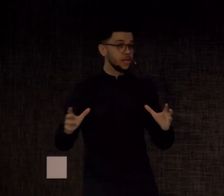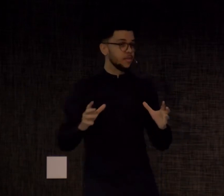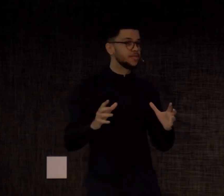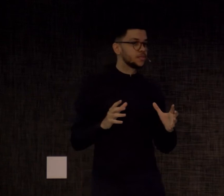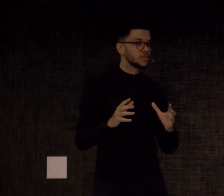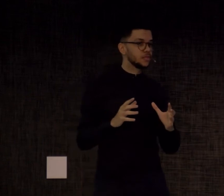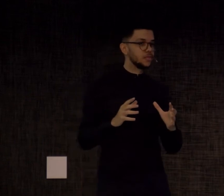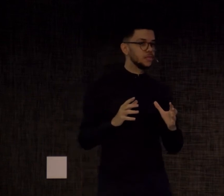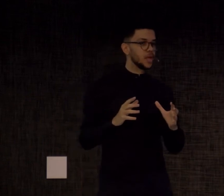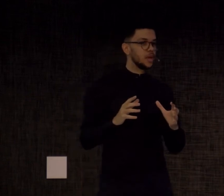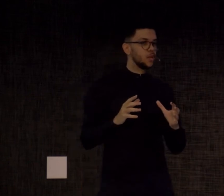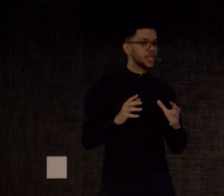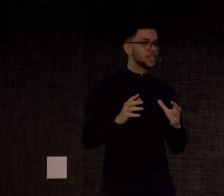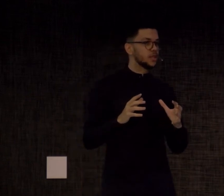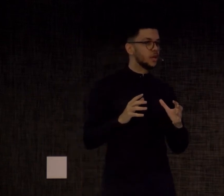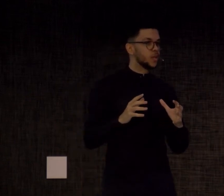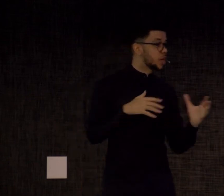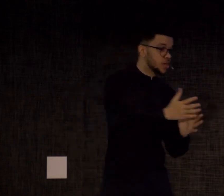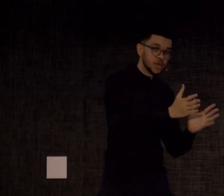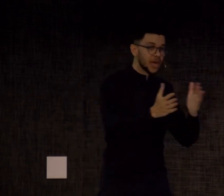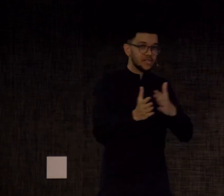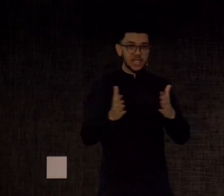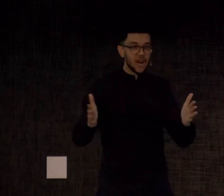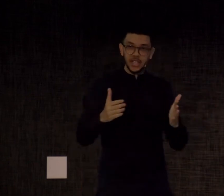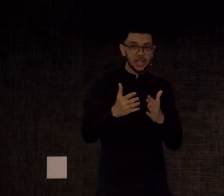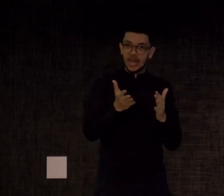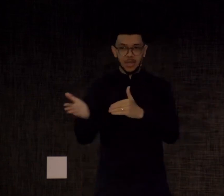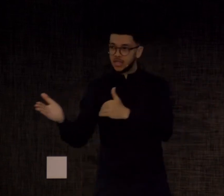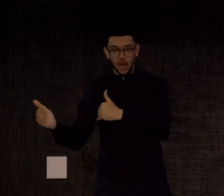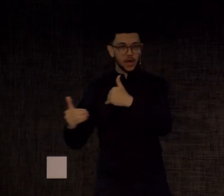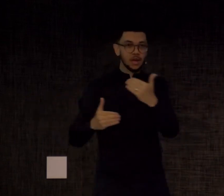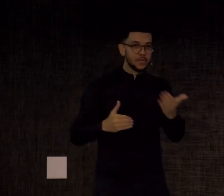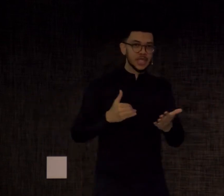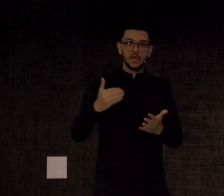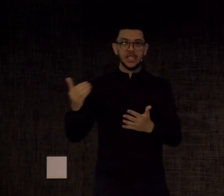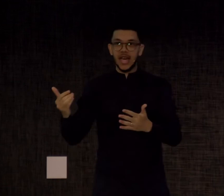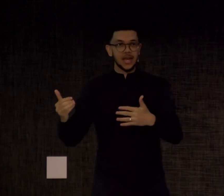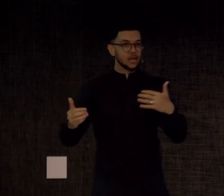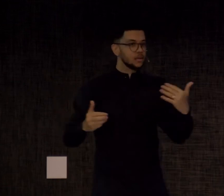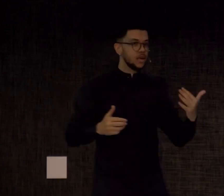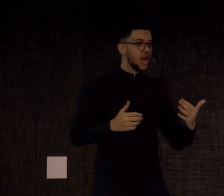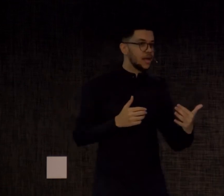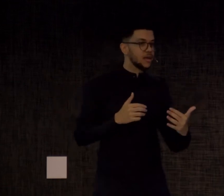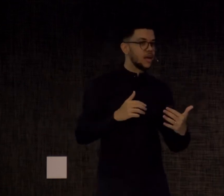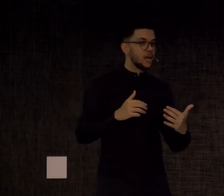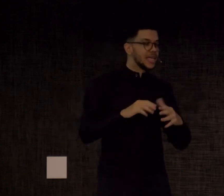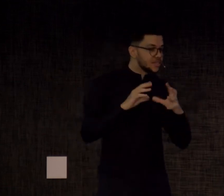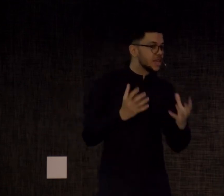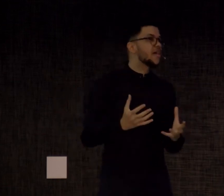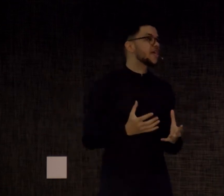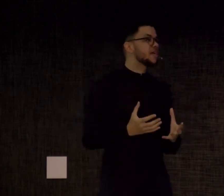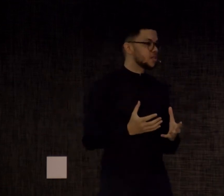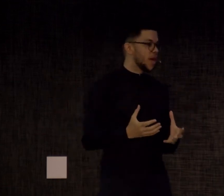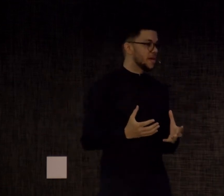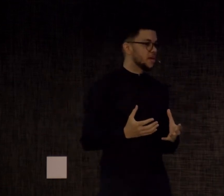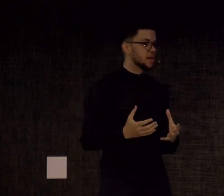random, which goes in whatever direction it happens to go on a particular day and leaves nothing